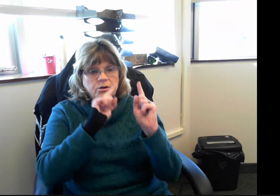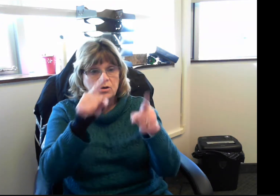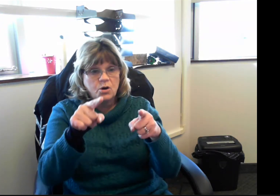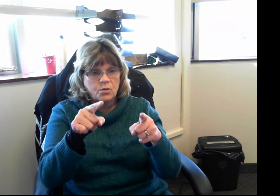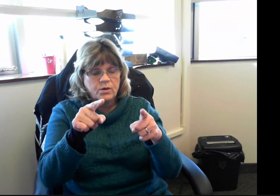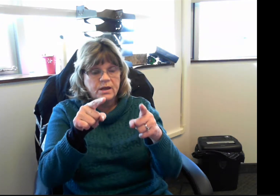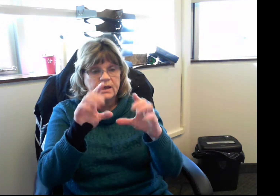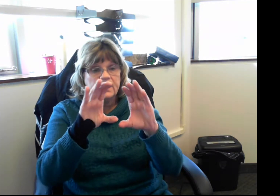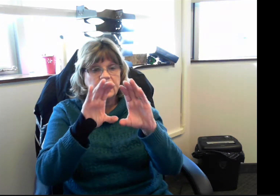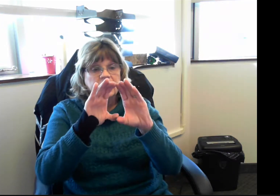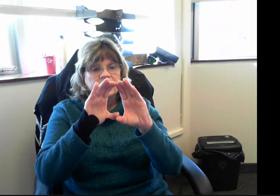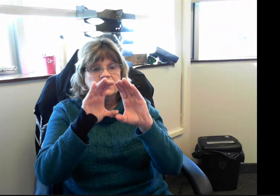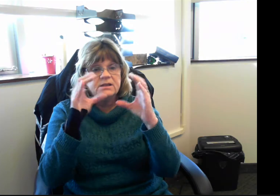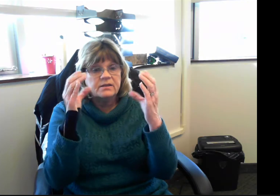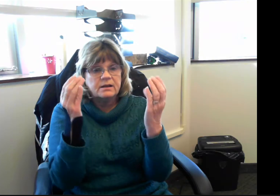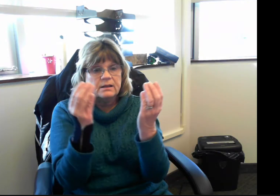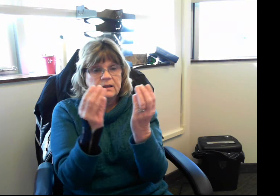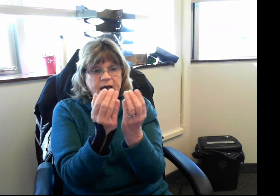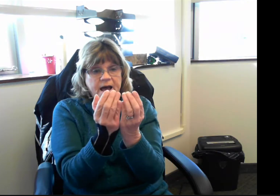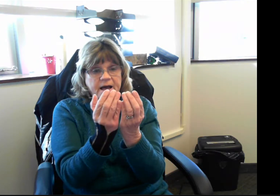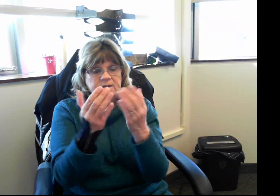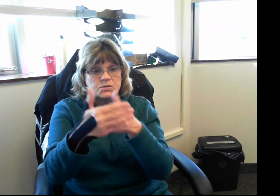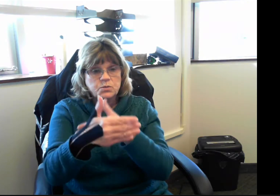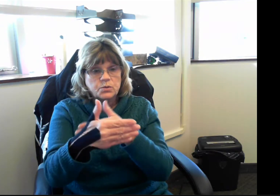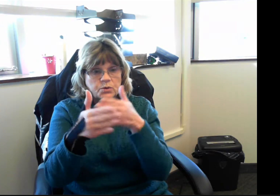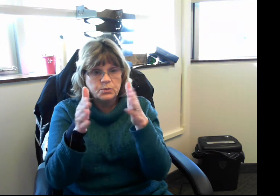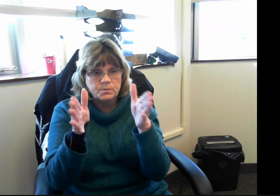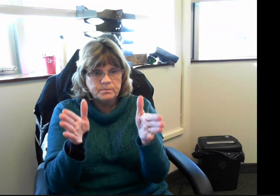We're going to the classroom.